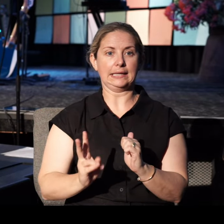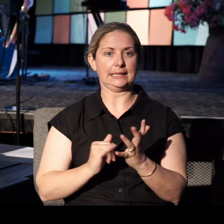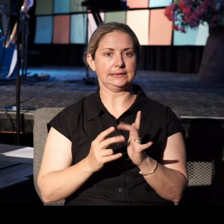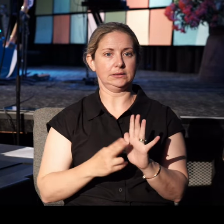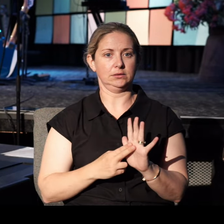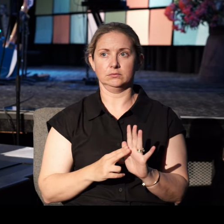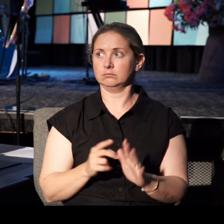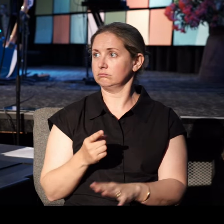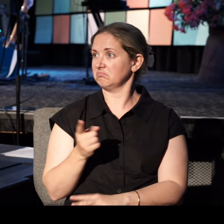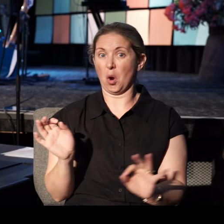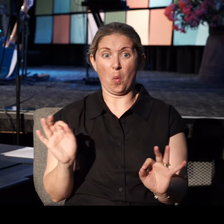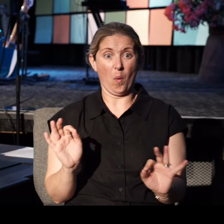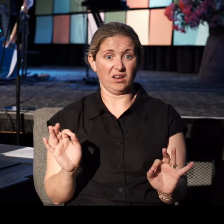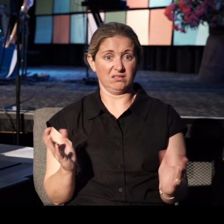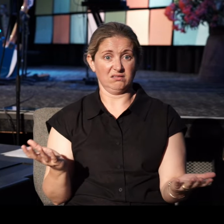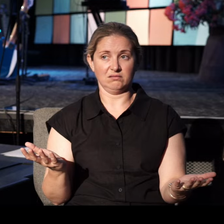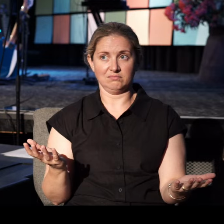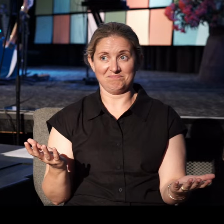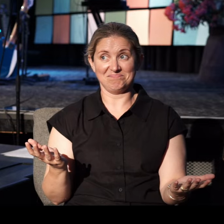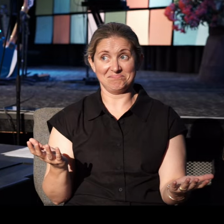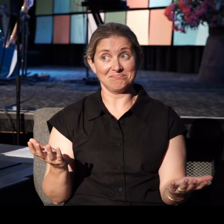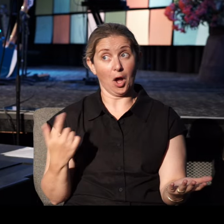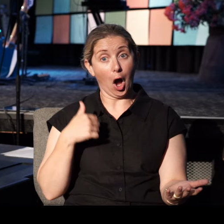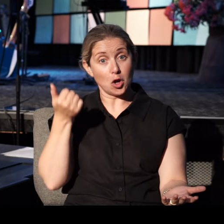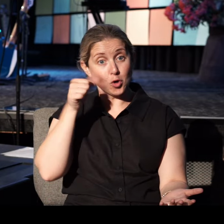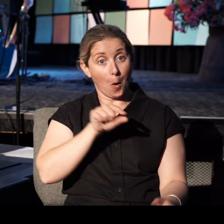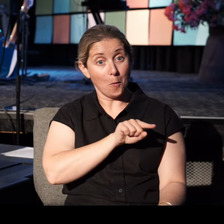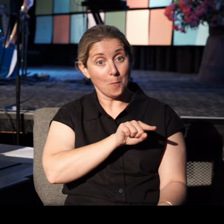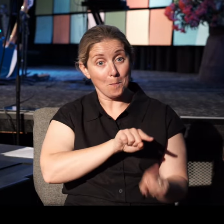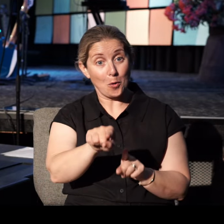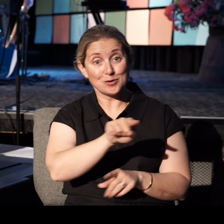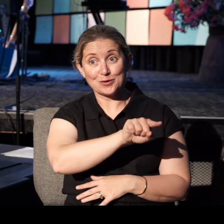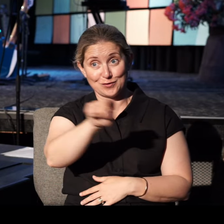Now, I know most of you, and I know none of you have.